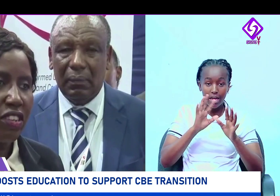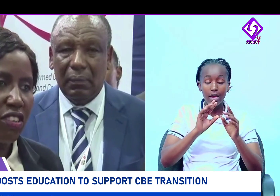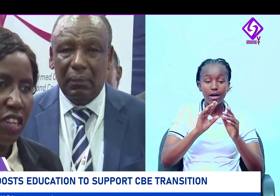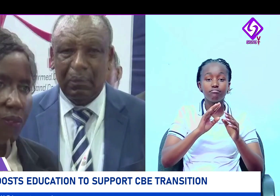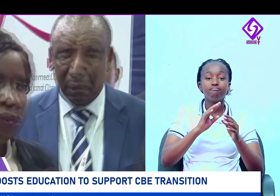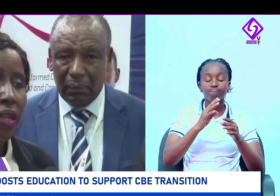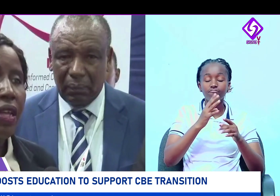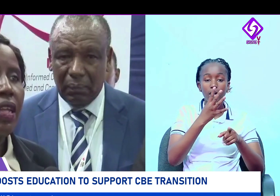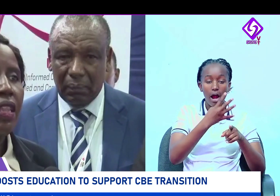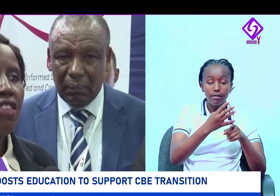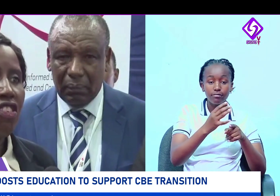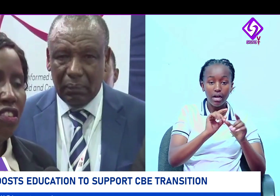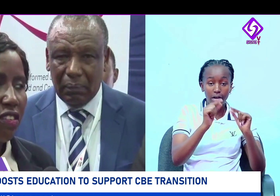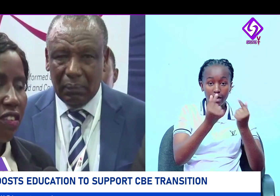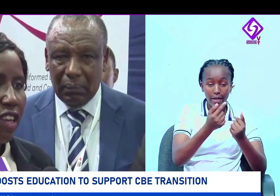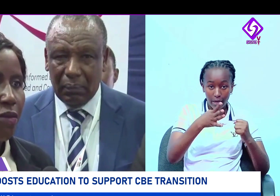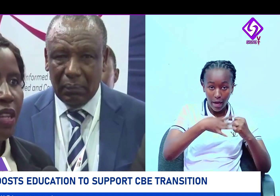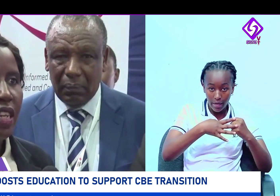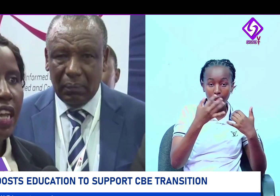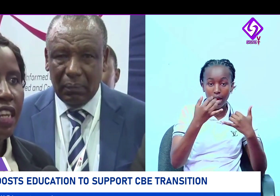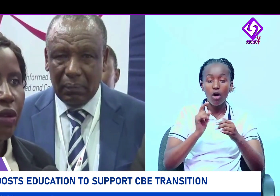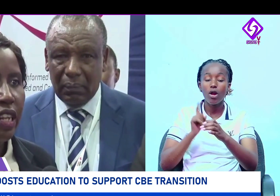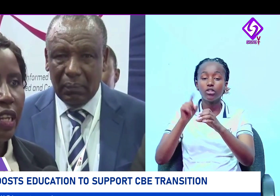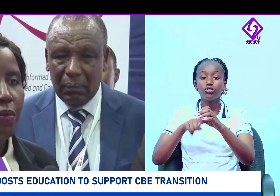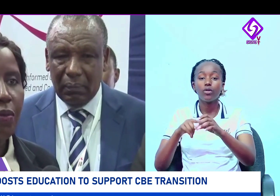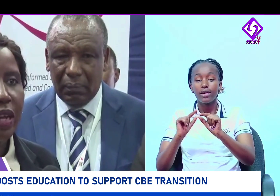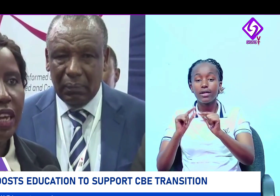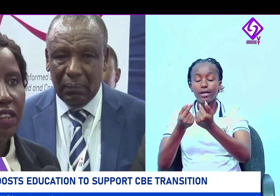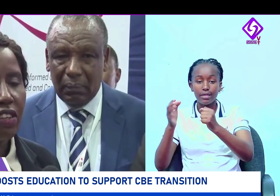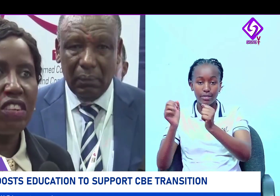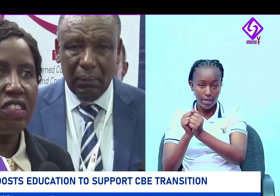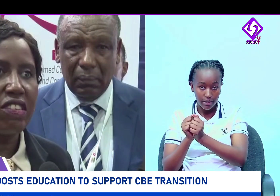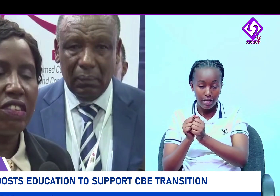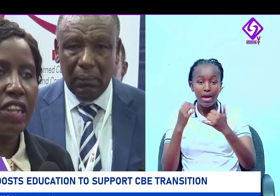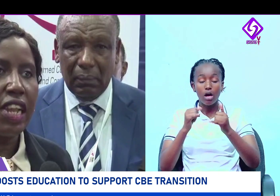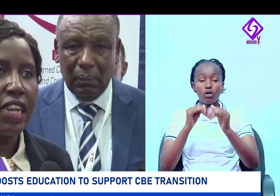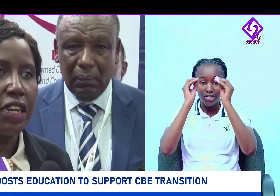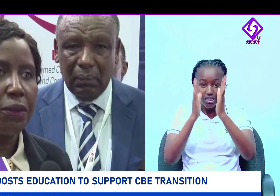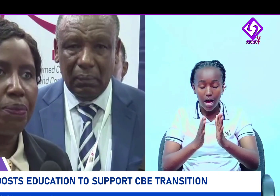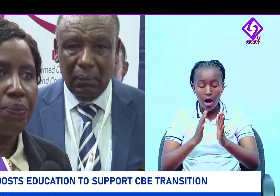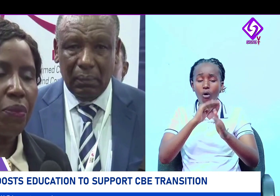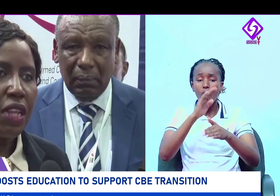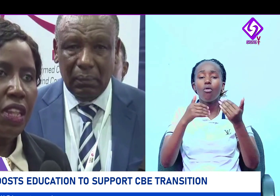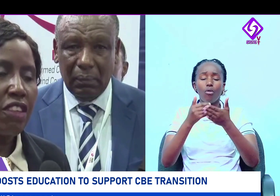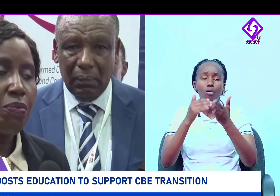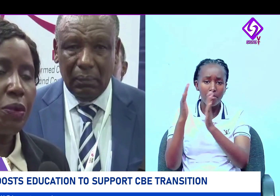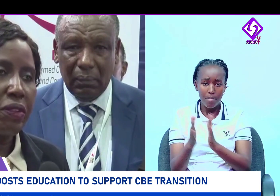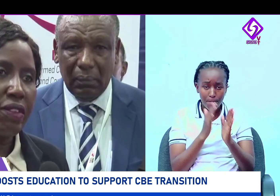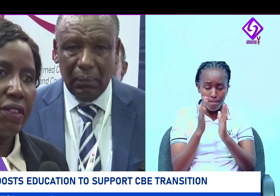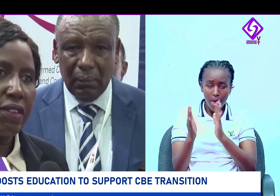grade 10. The teachers have been adequately prepared. Areas like the sports,